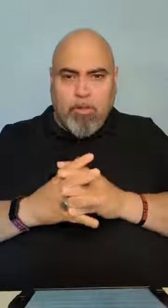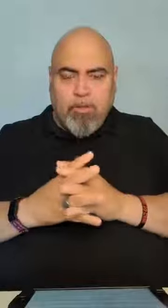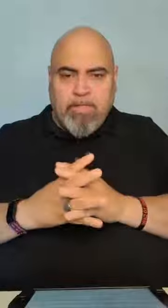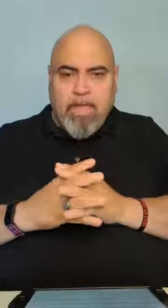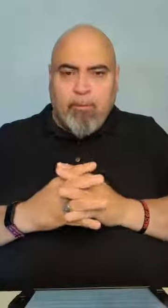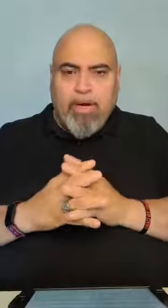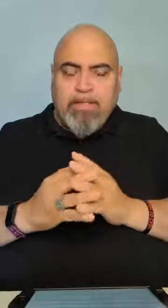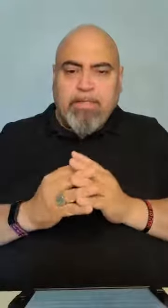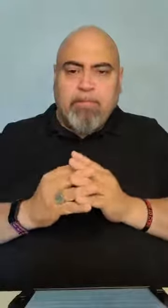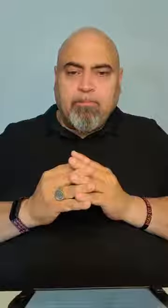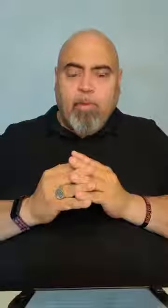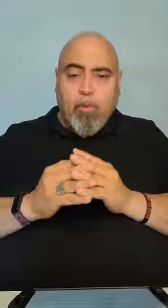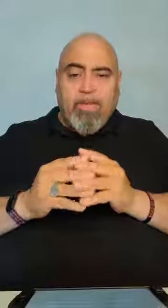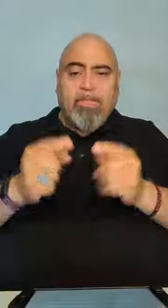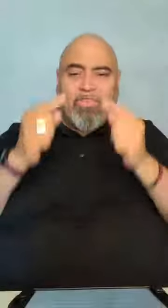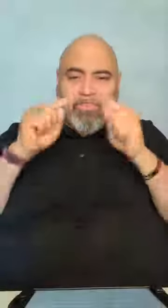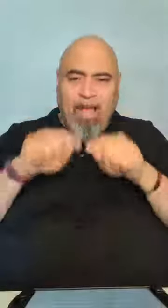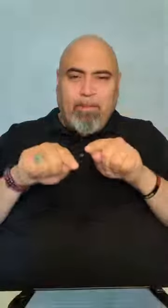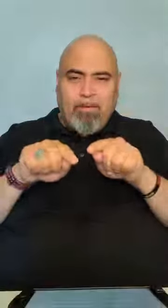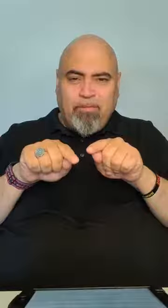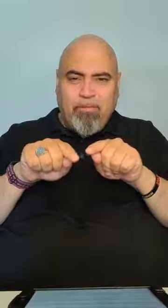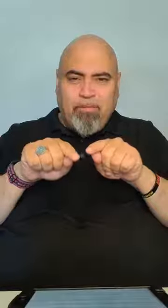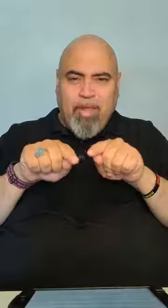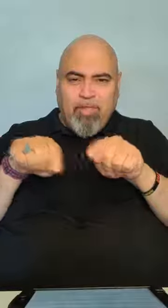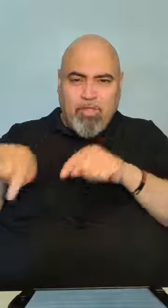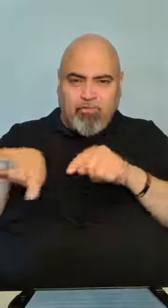let's stop racism. Well, we need to stop it as children.